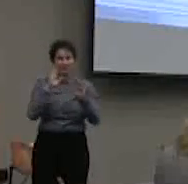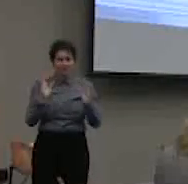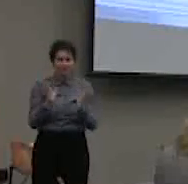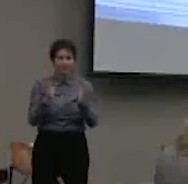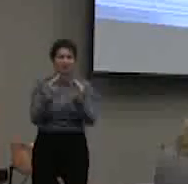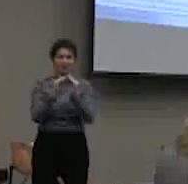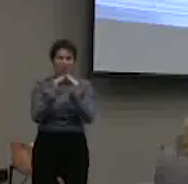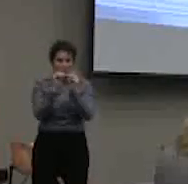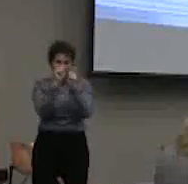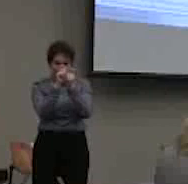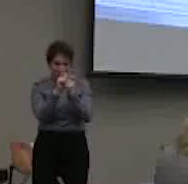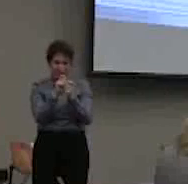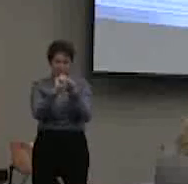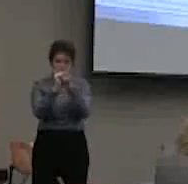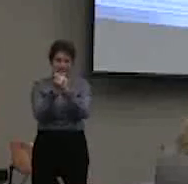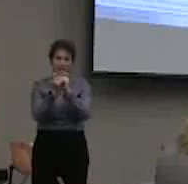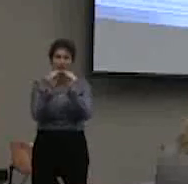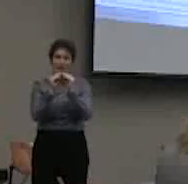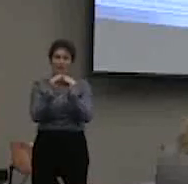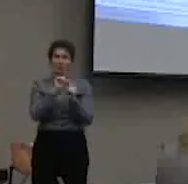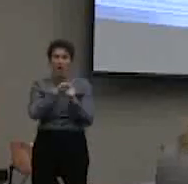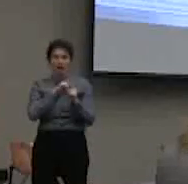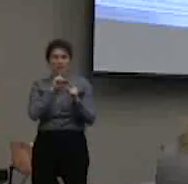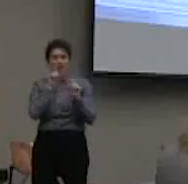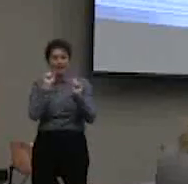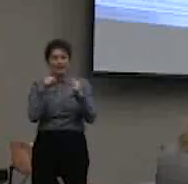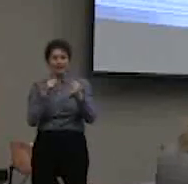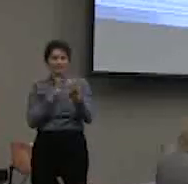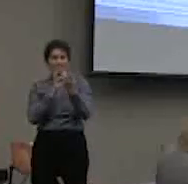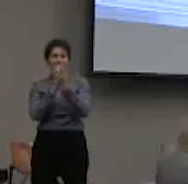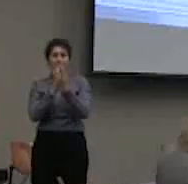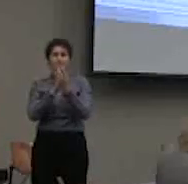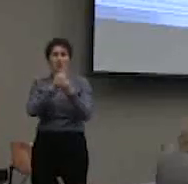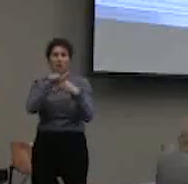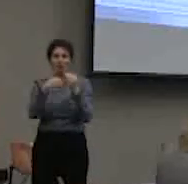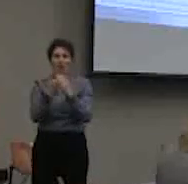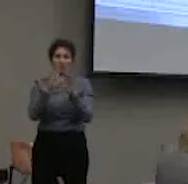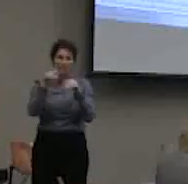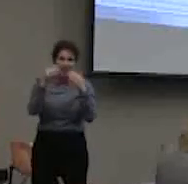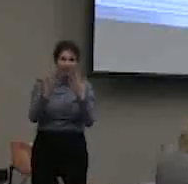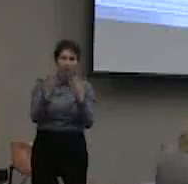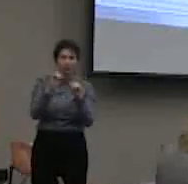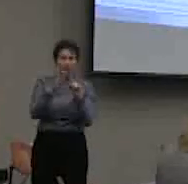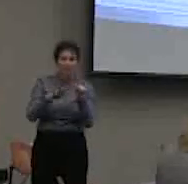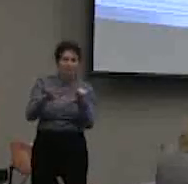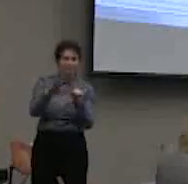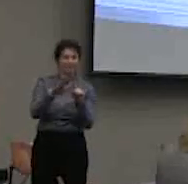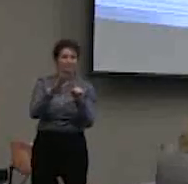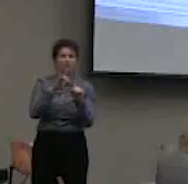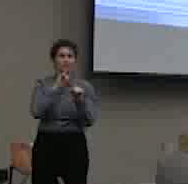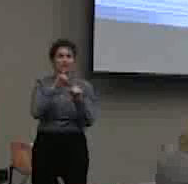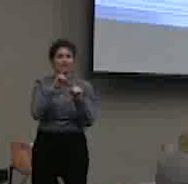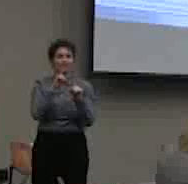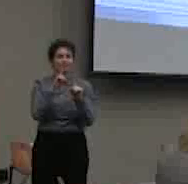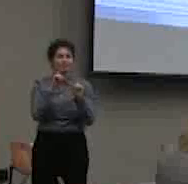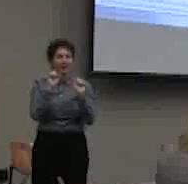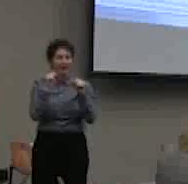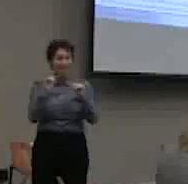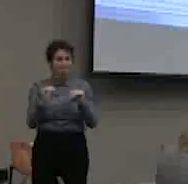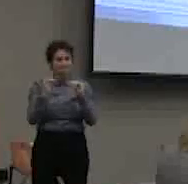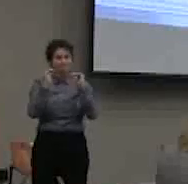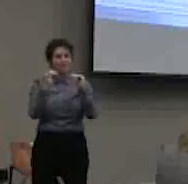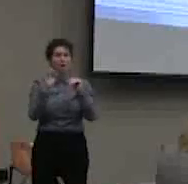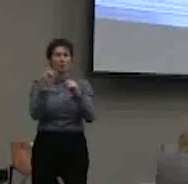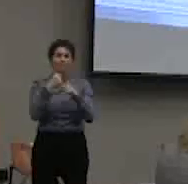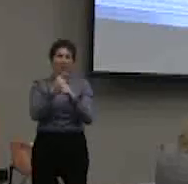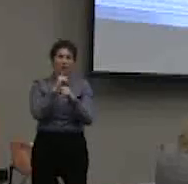more nuanced change in quality, to really meet all providers where they are. At scale, and also to make sure